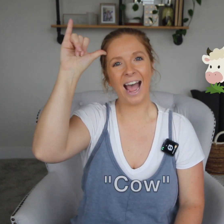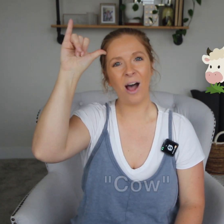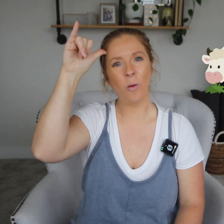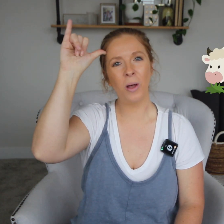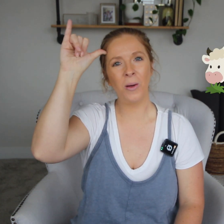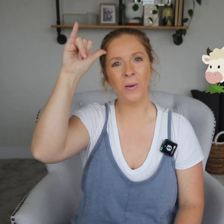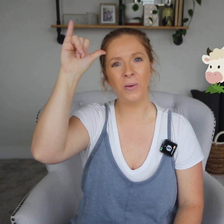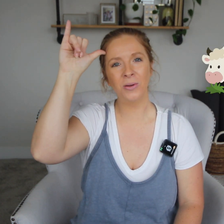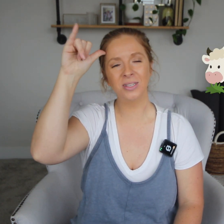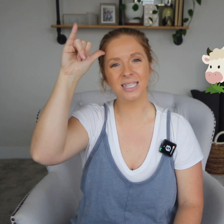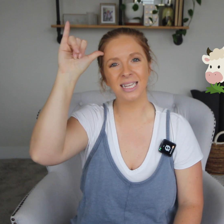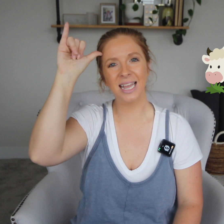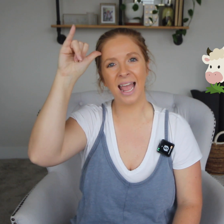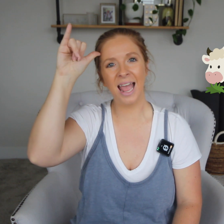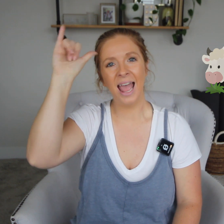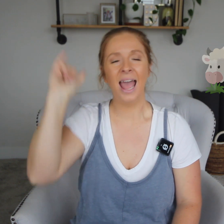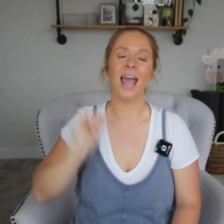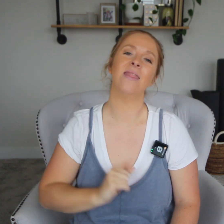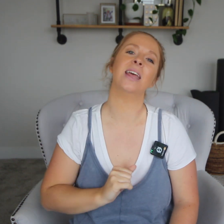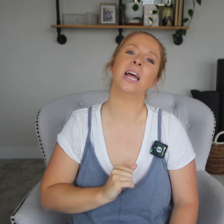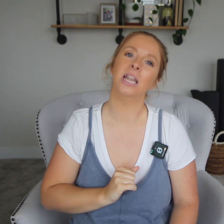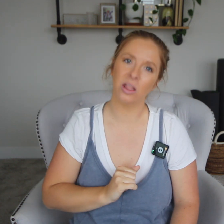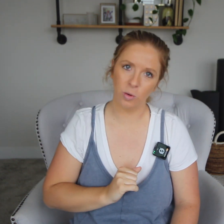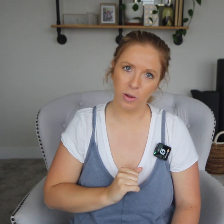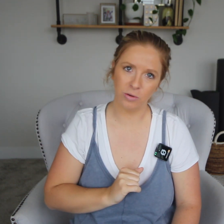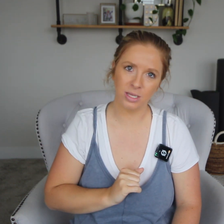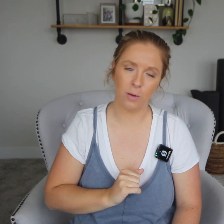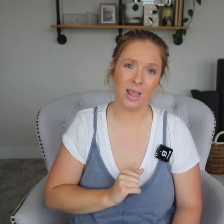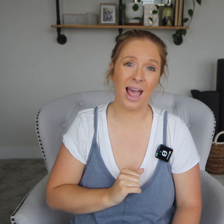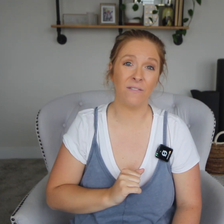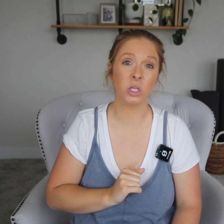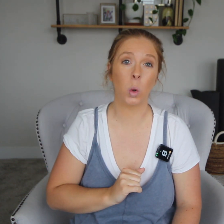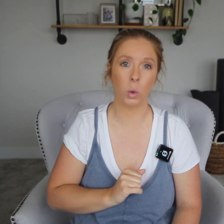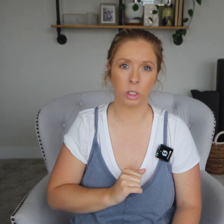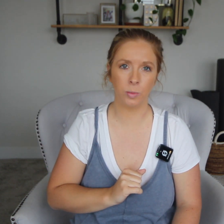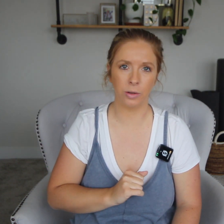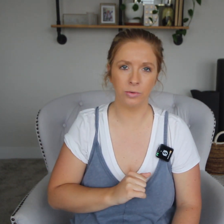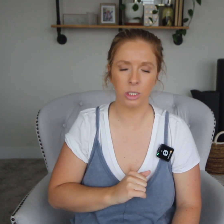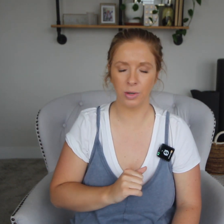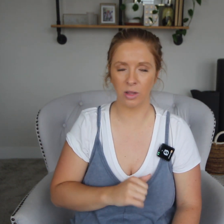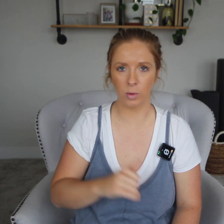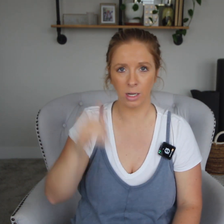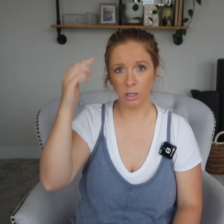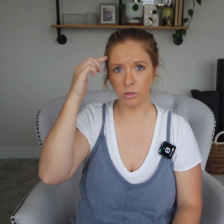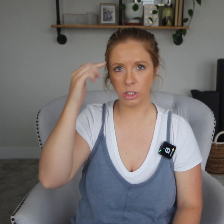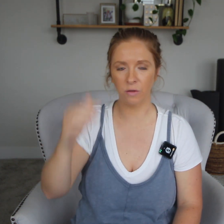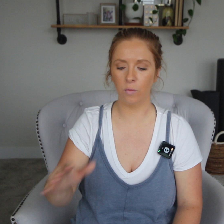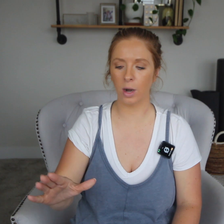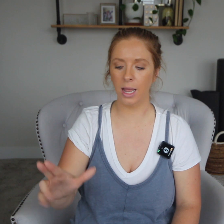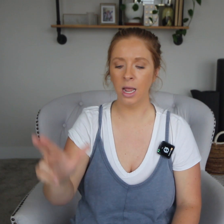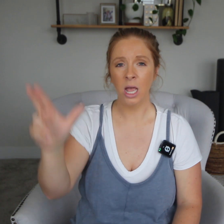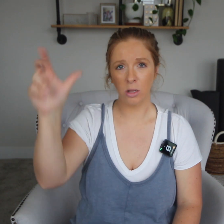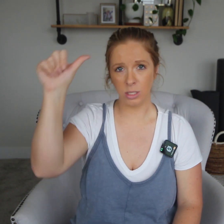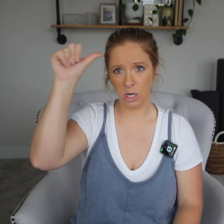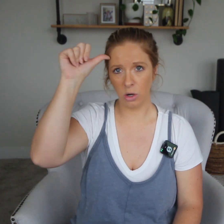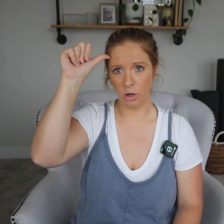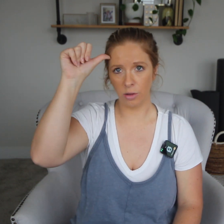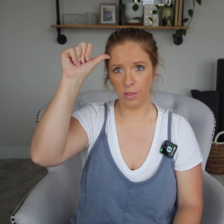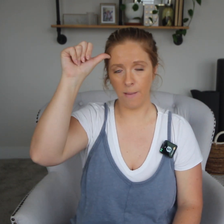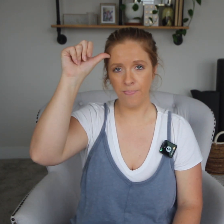cow pose. And then another pose that we have is horse pose. So another one close to the forehead. You'll take your thumb